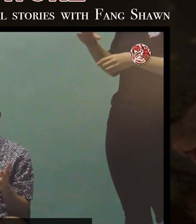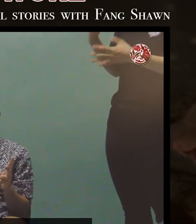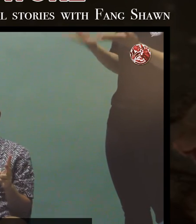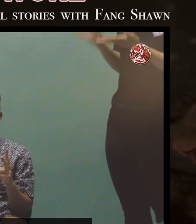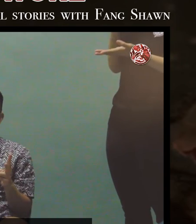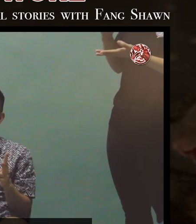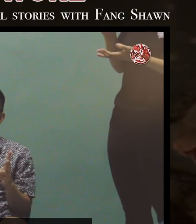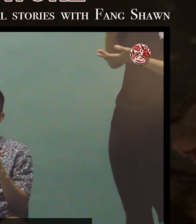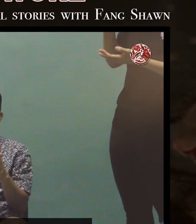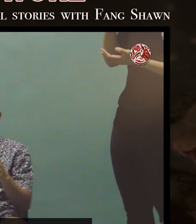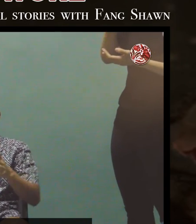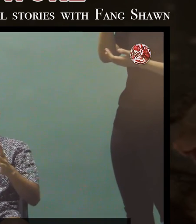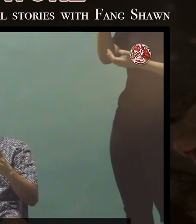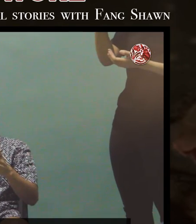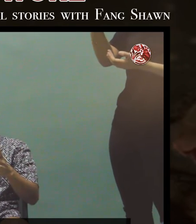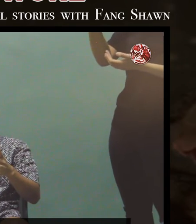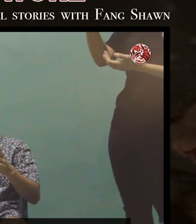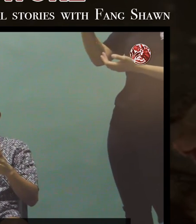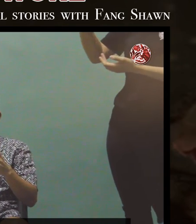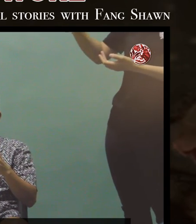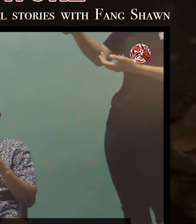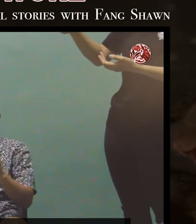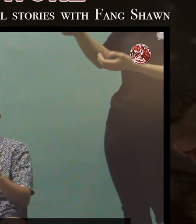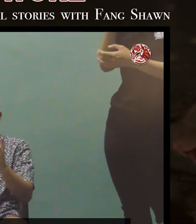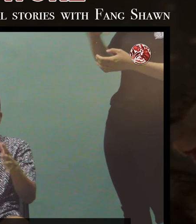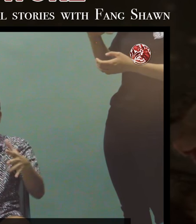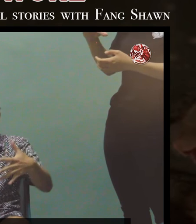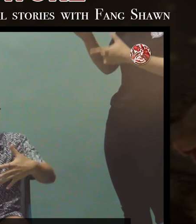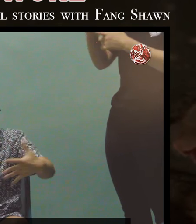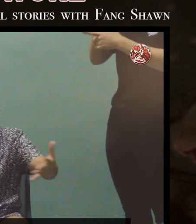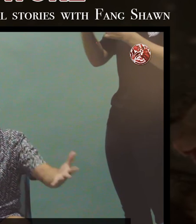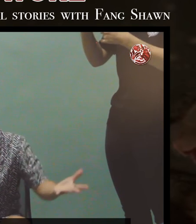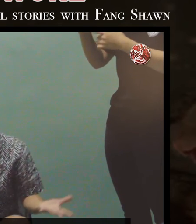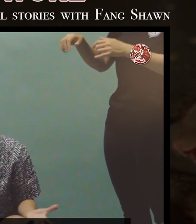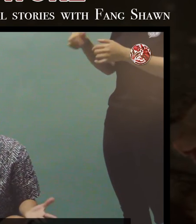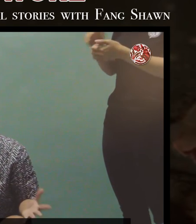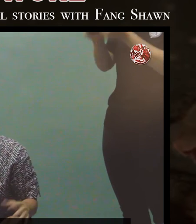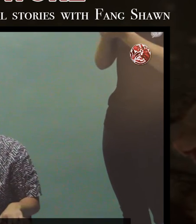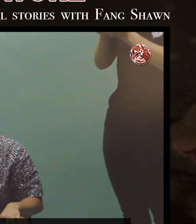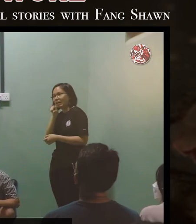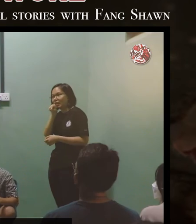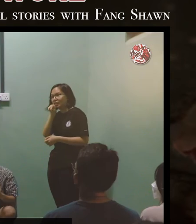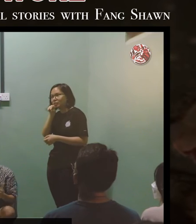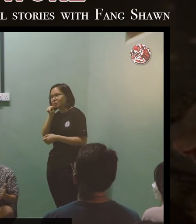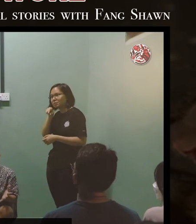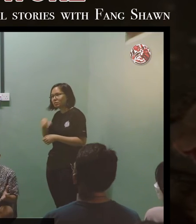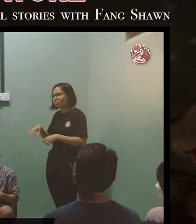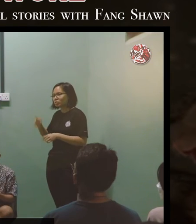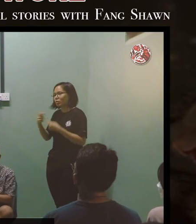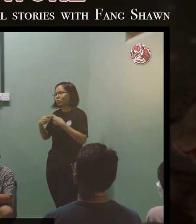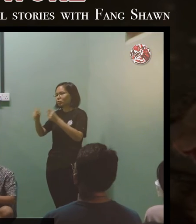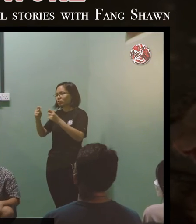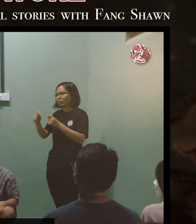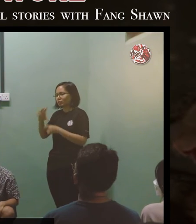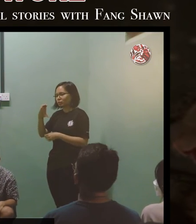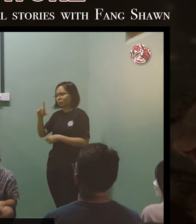right? It could be a potential competitor who is trying to take over this specific space. The thing is, I don't know. I